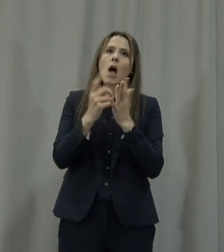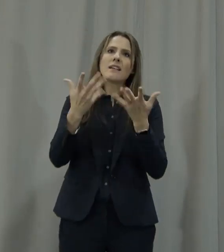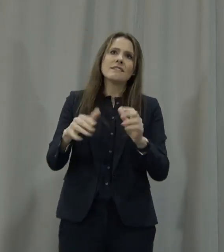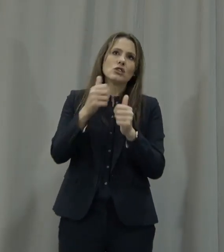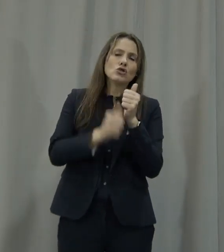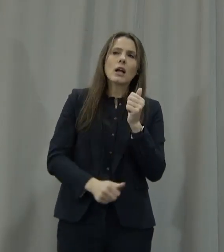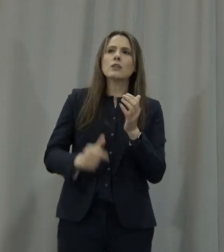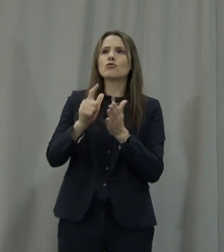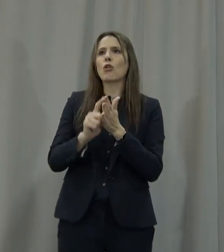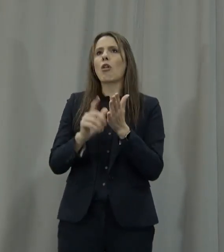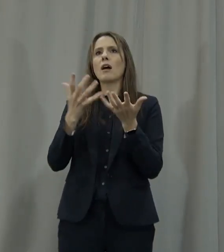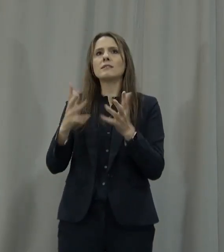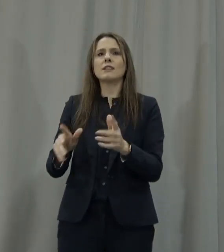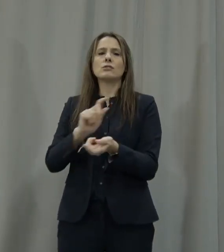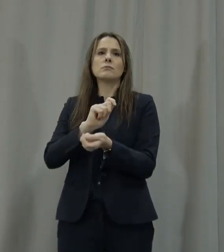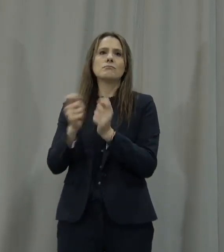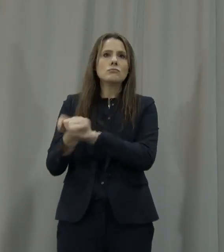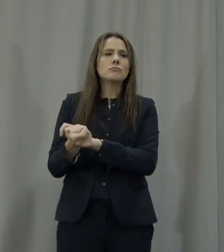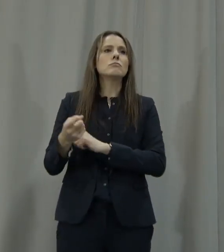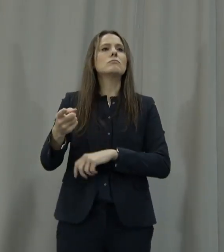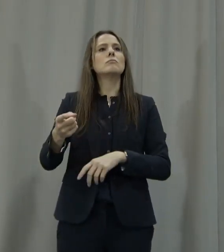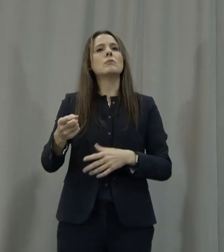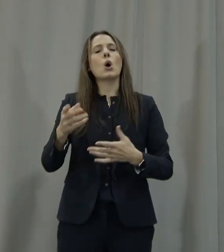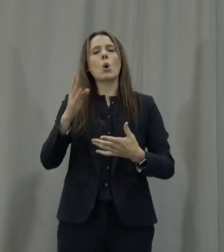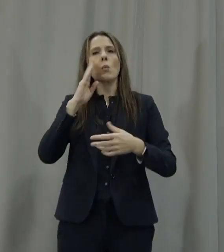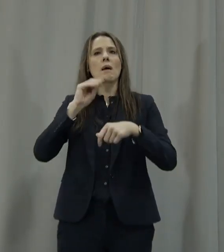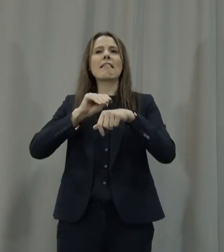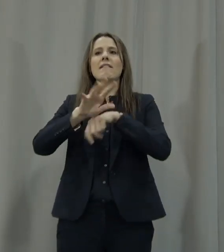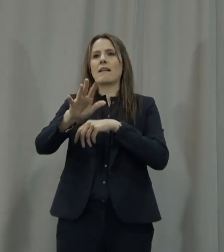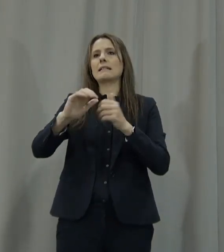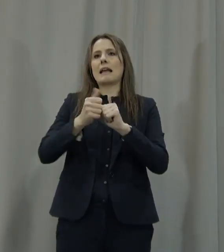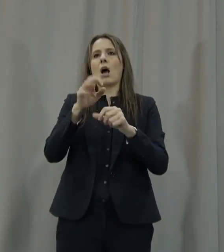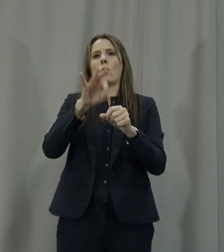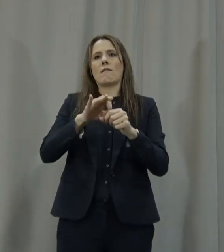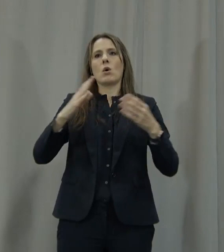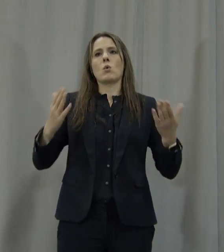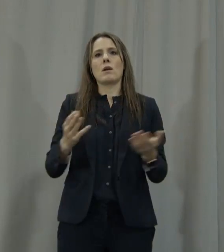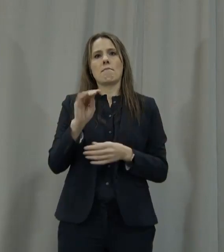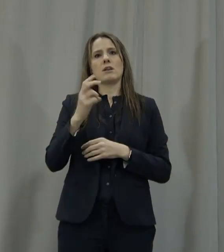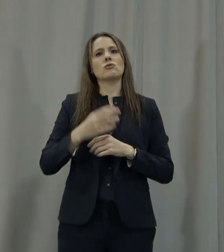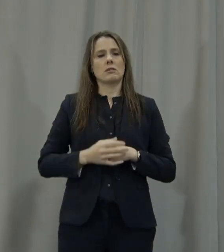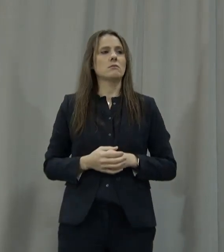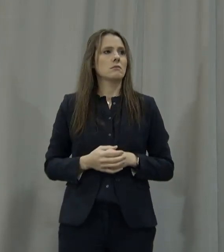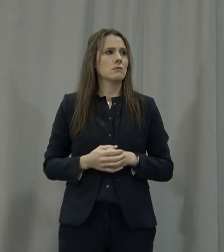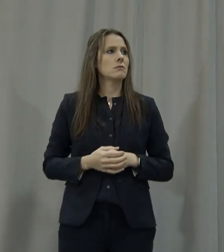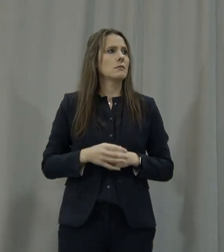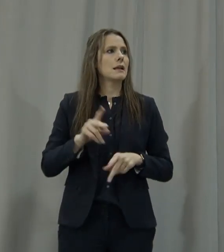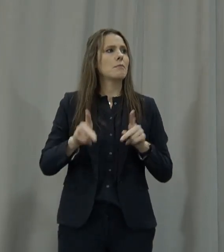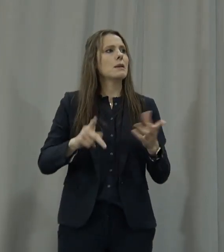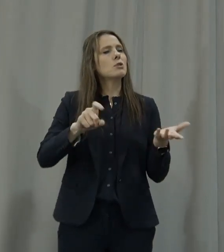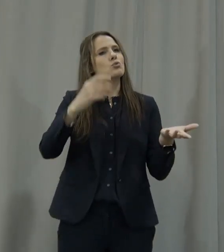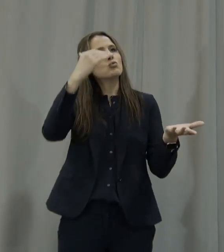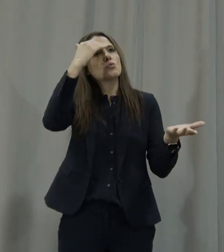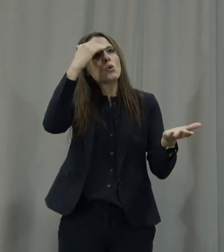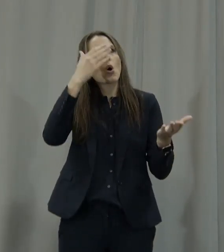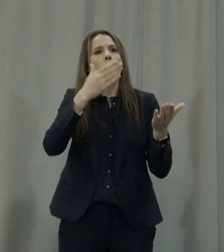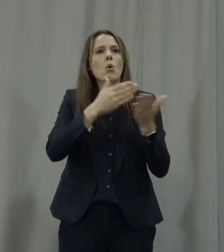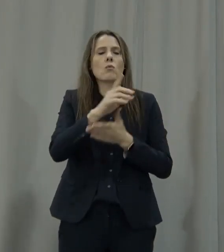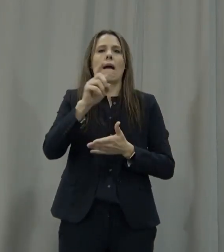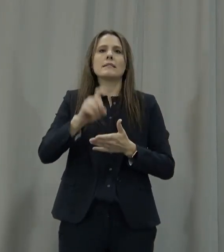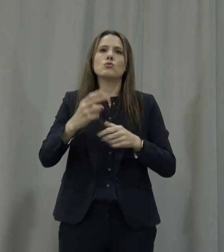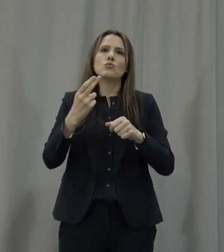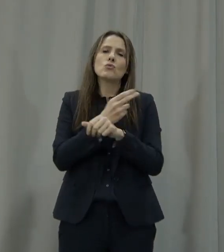legislature. It will fundamentally affect the way we vote in Michigan. People need to know their rights and need to exercise them at every